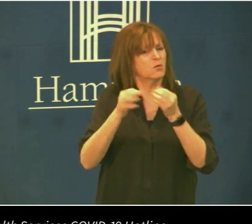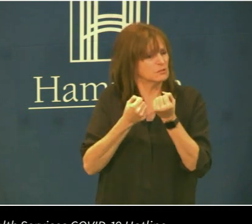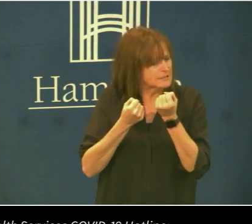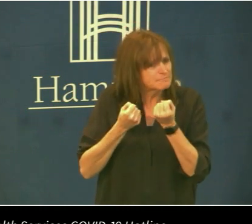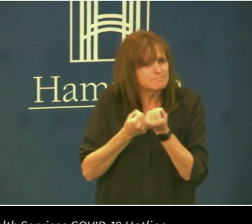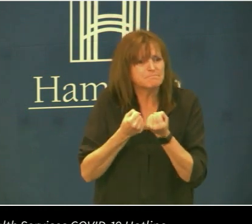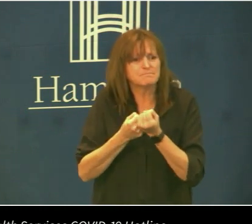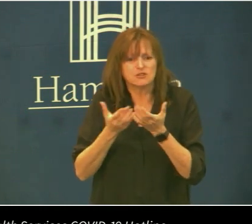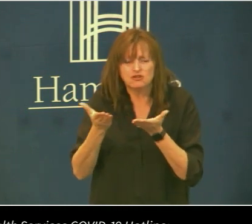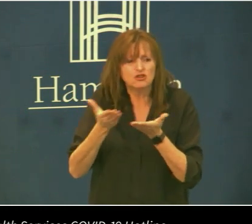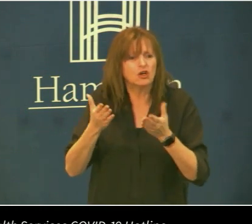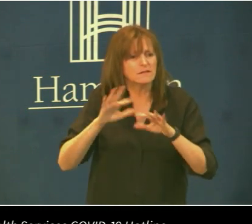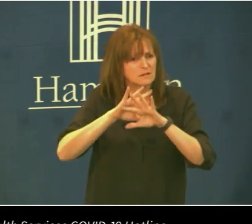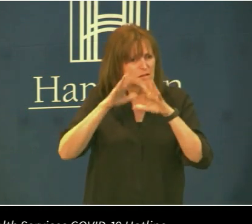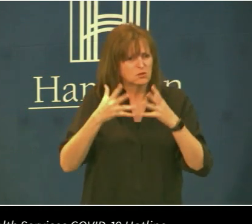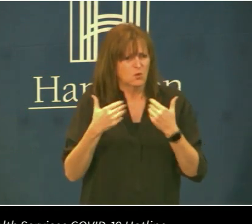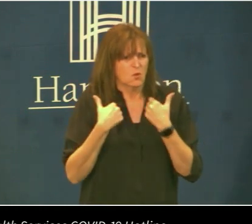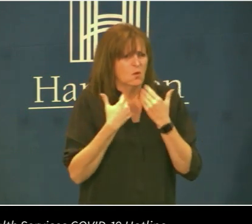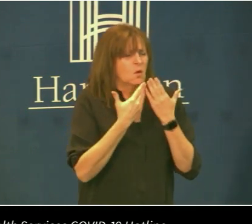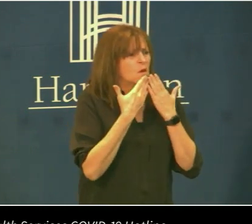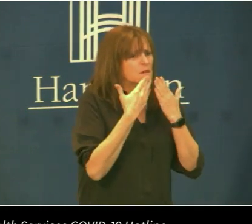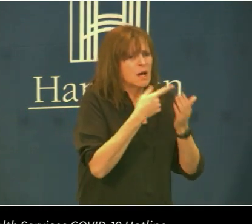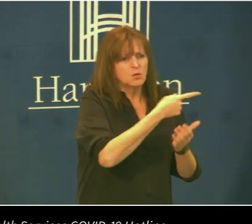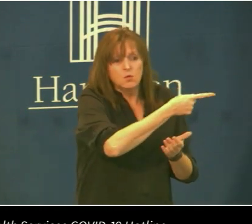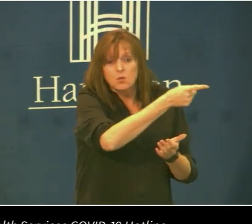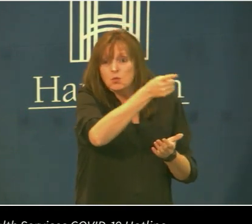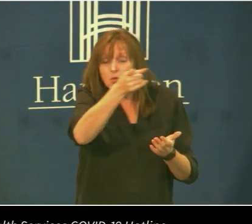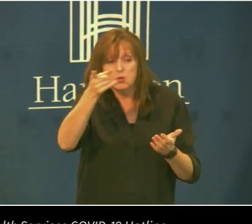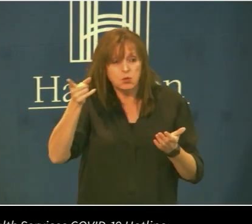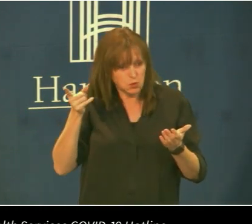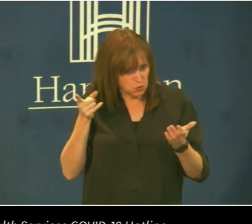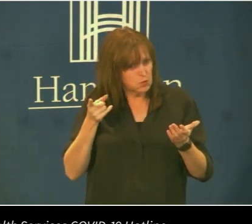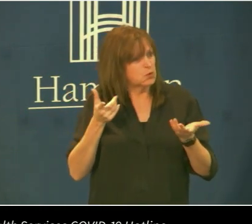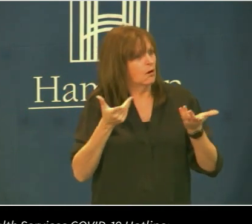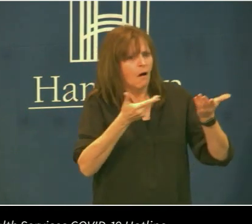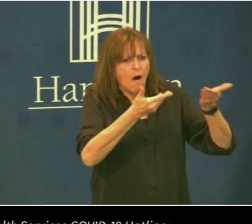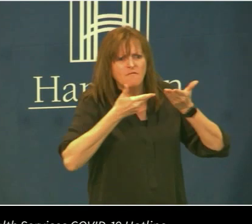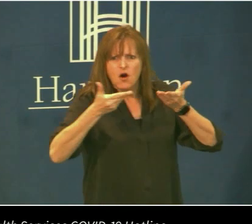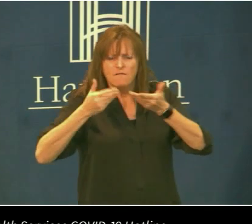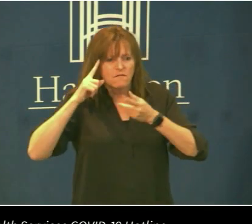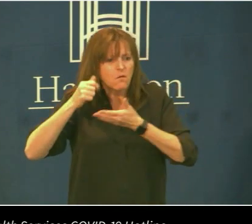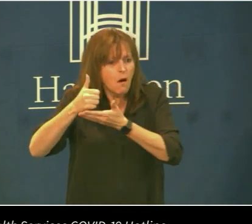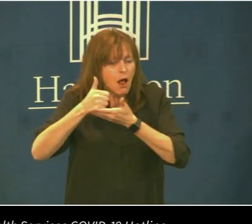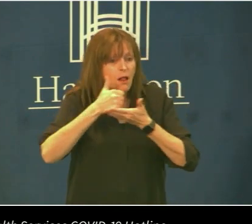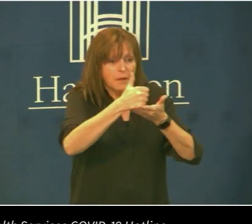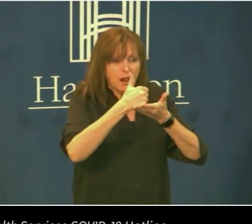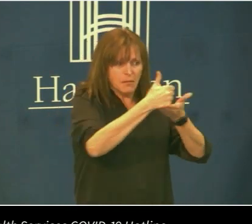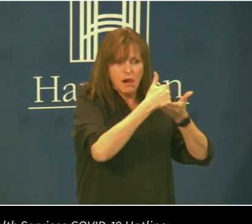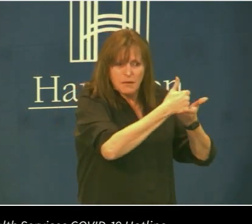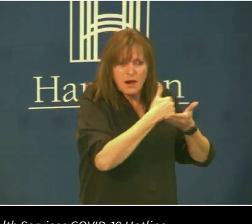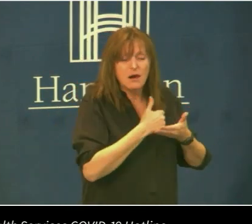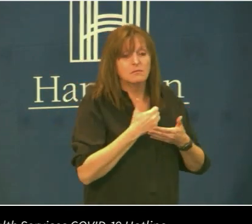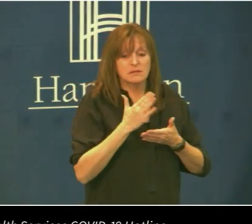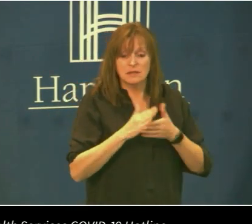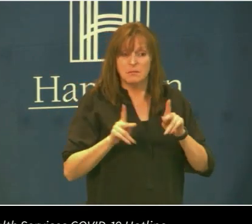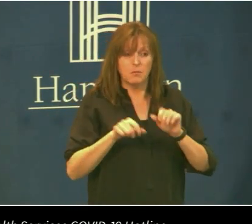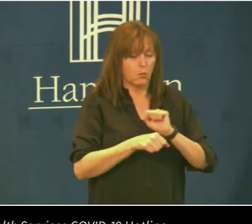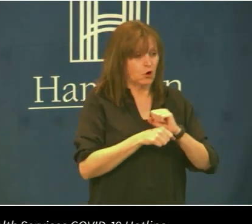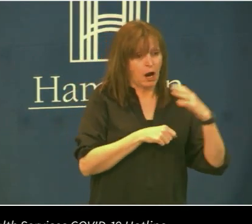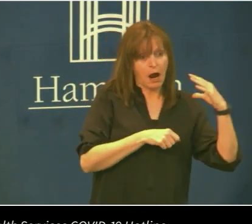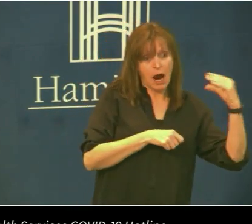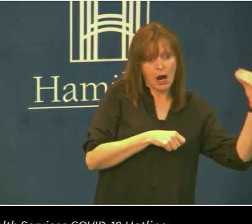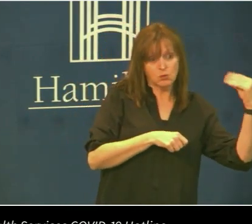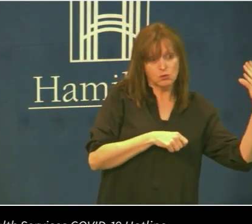can support many of the folks that do need to come to work, some of them outdoors, some of them in our buildings, in order to keep the